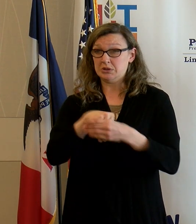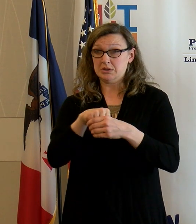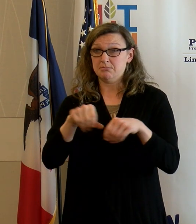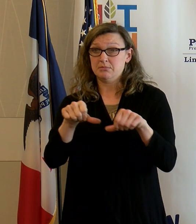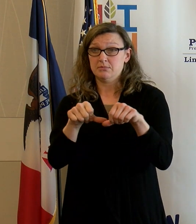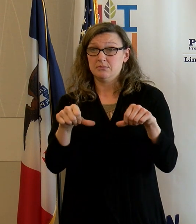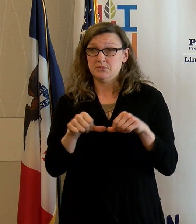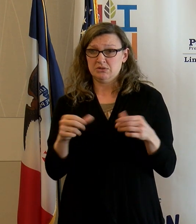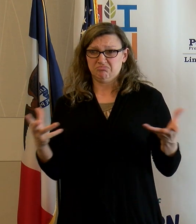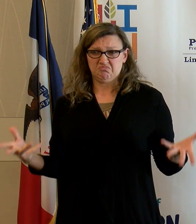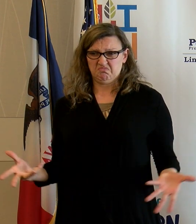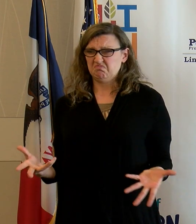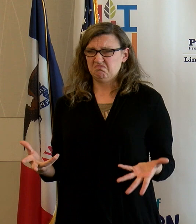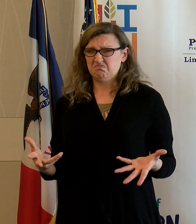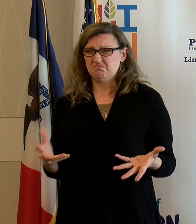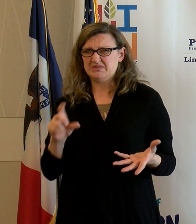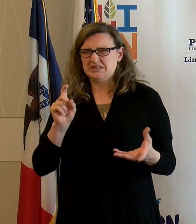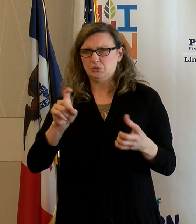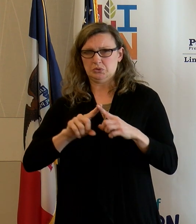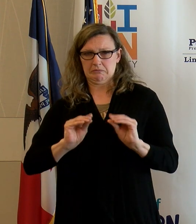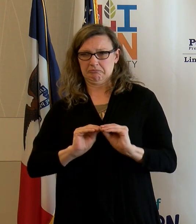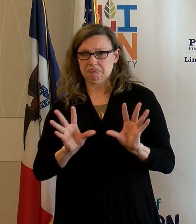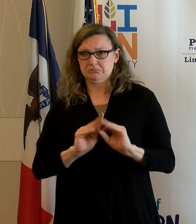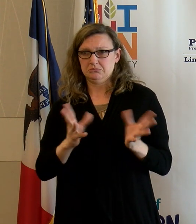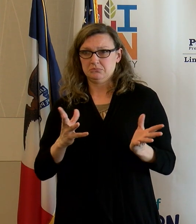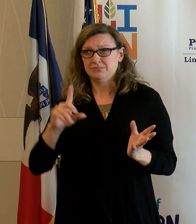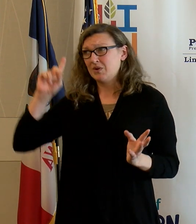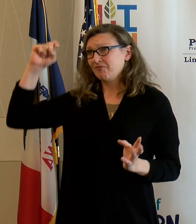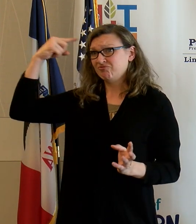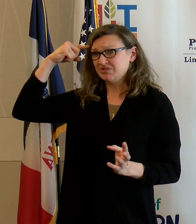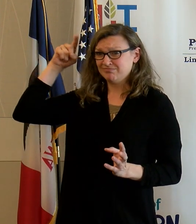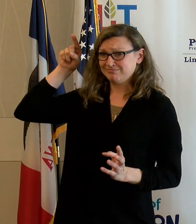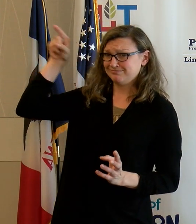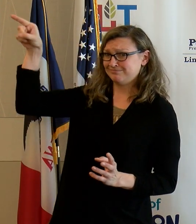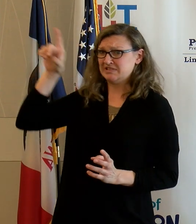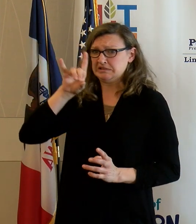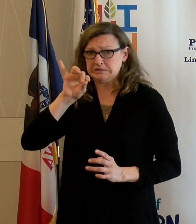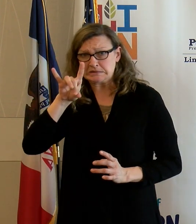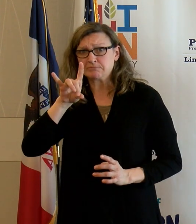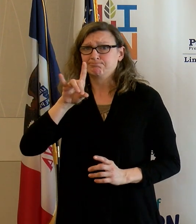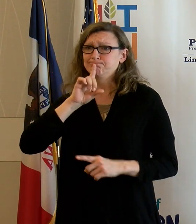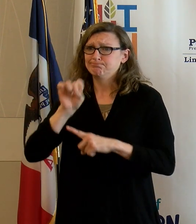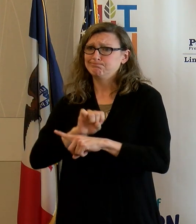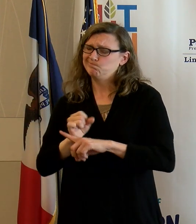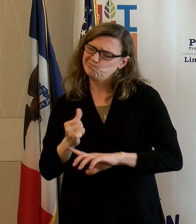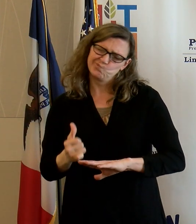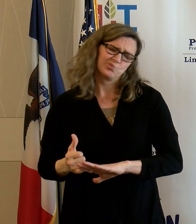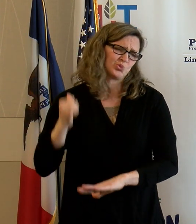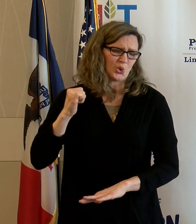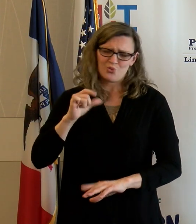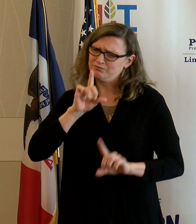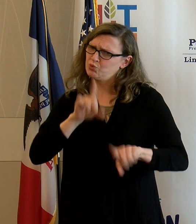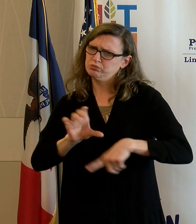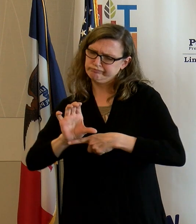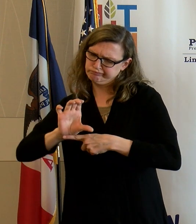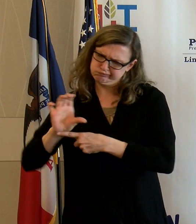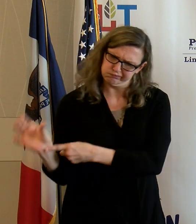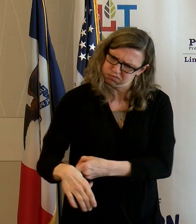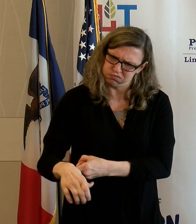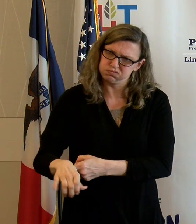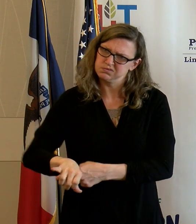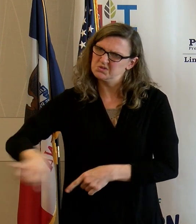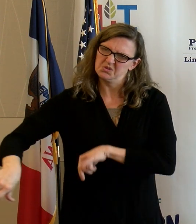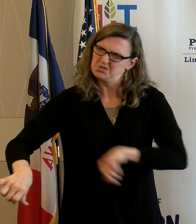that at this point she's not considering giving local governments the authority to issue it locally. At this point, do you still want to